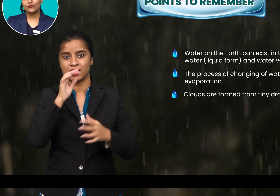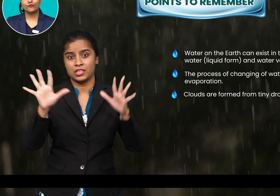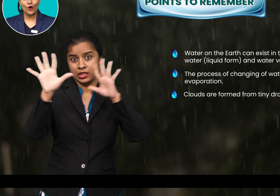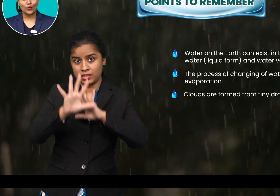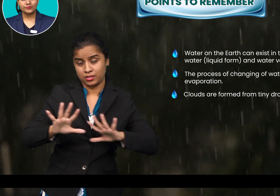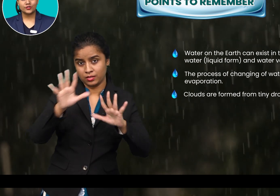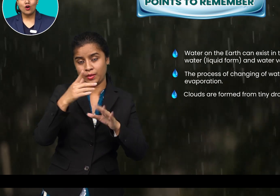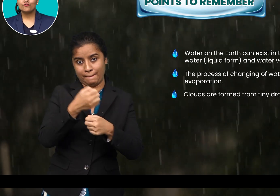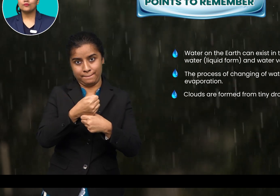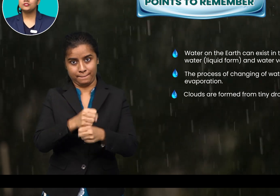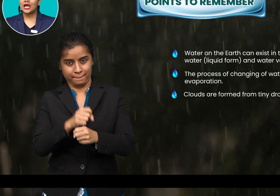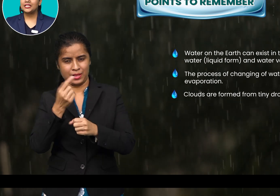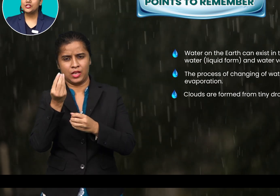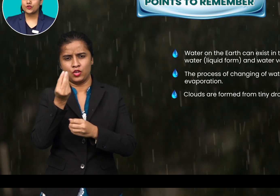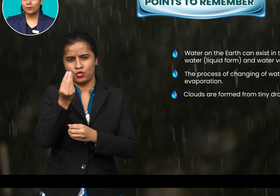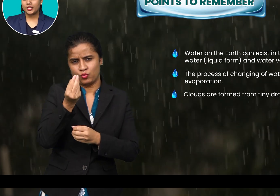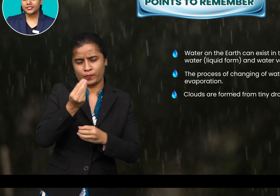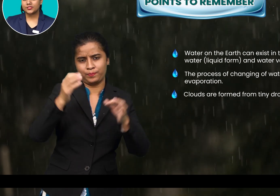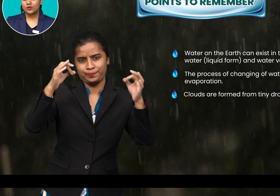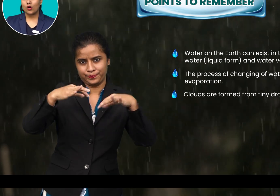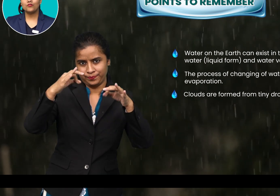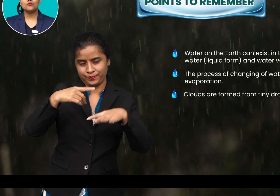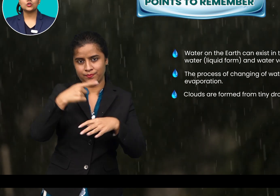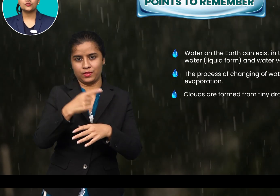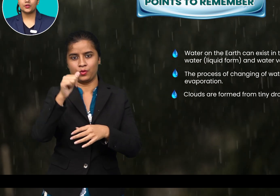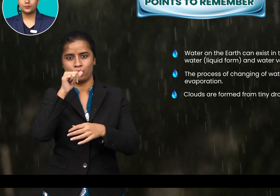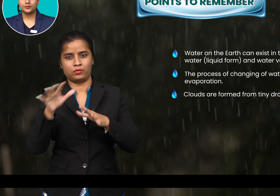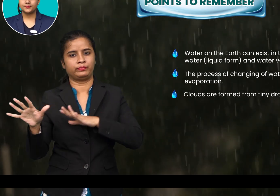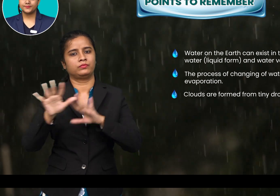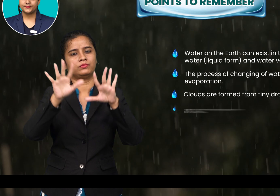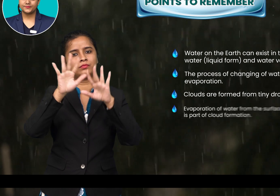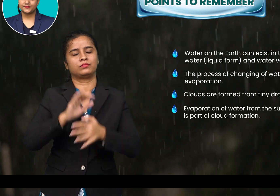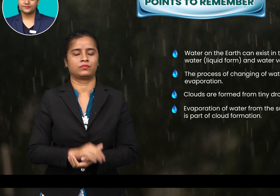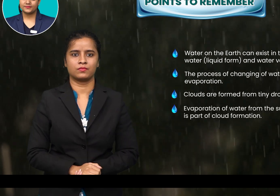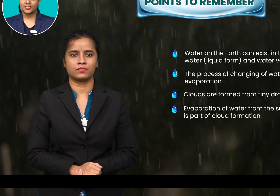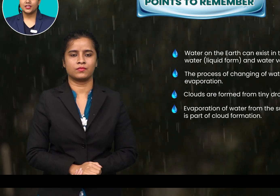Clouds are formed from tiny droplets of water vapor.